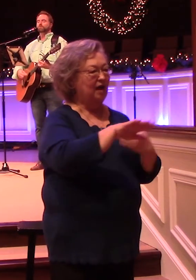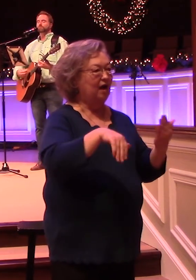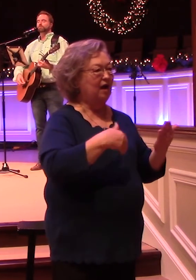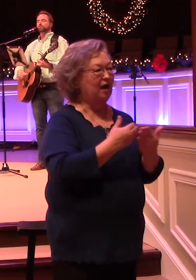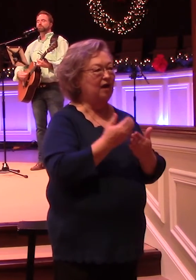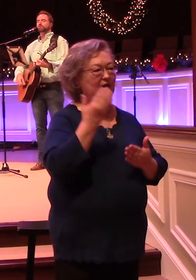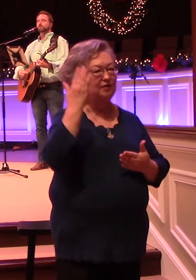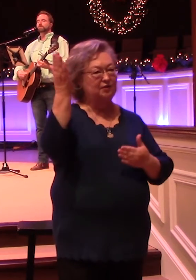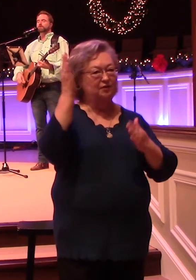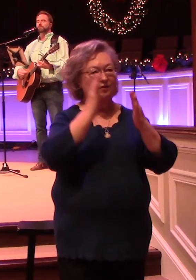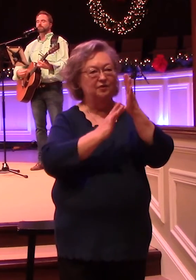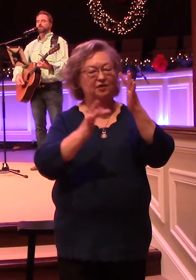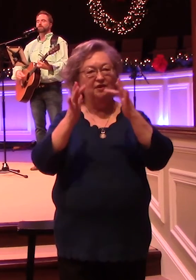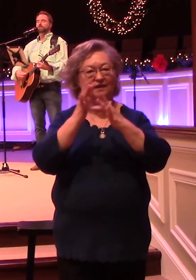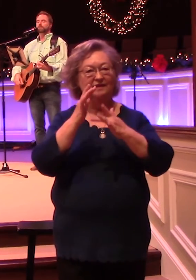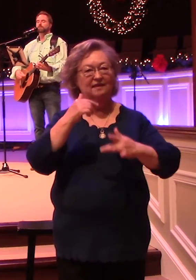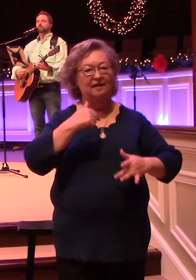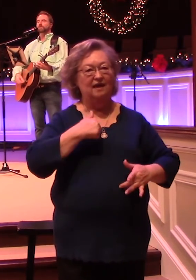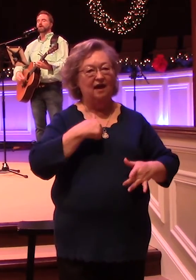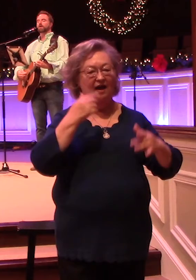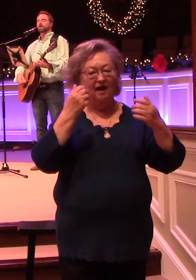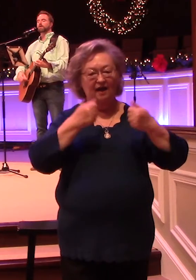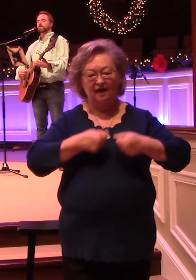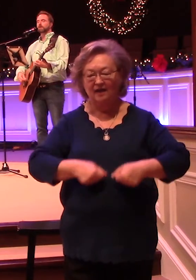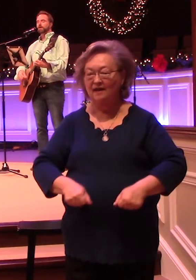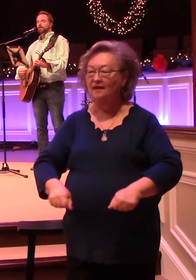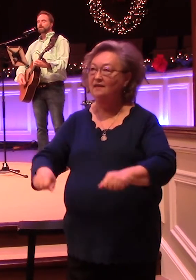to Jesus I